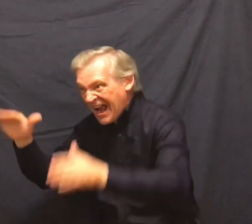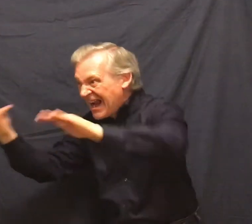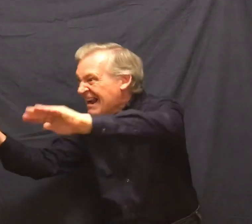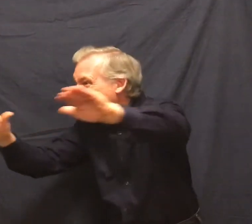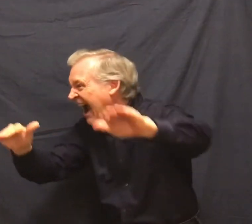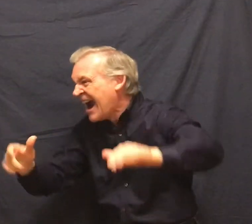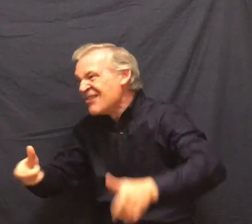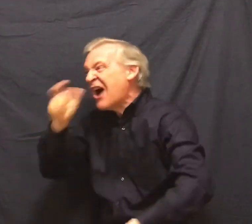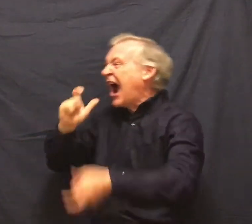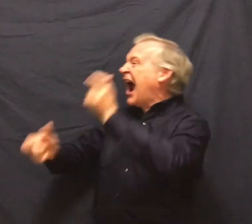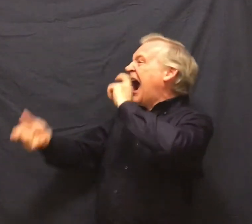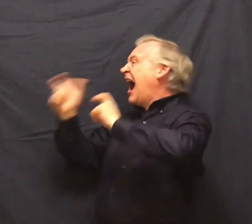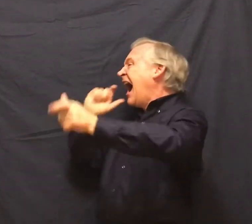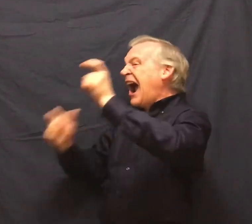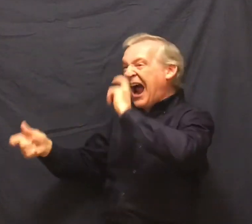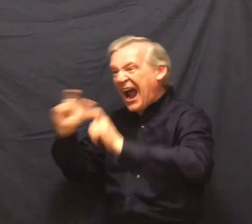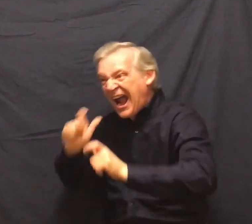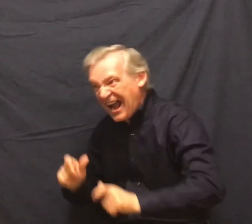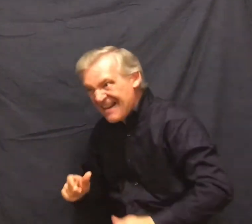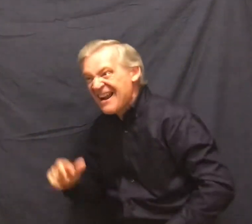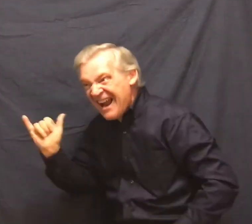he did. Whole gallon?"